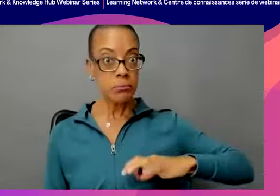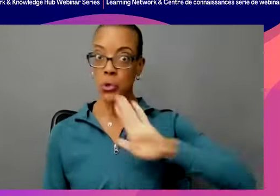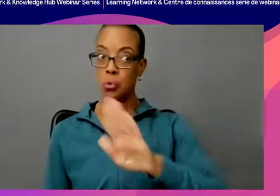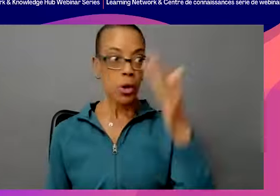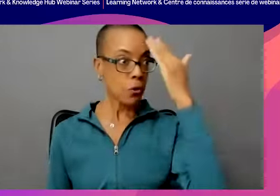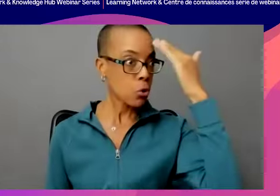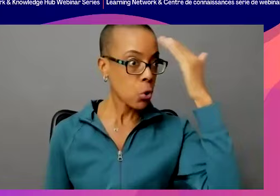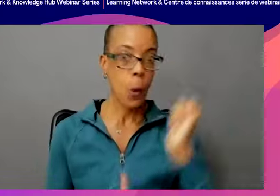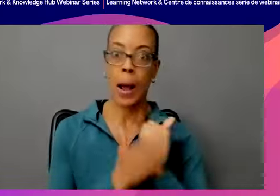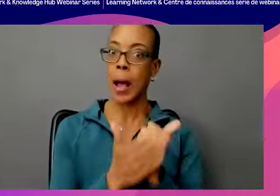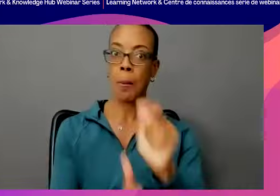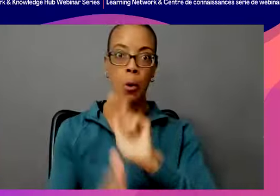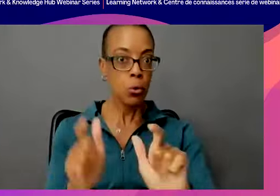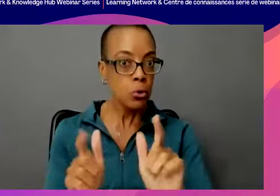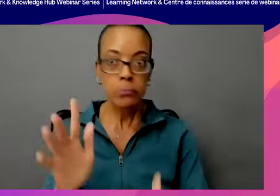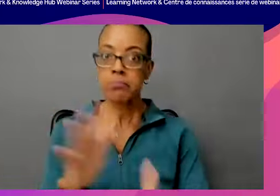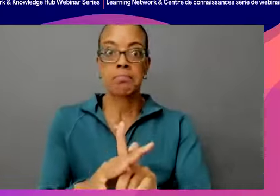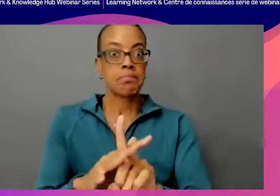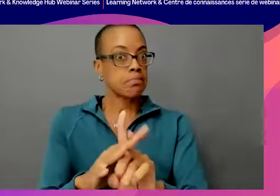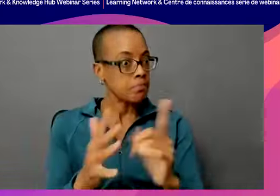help somebody."